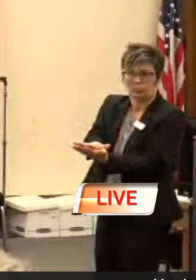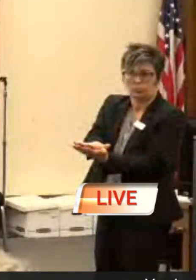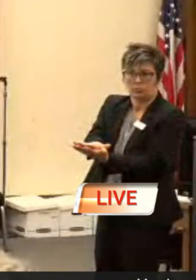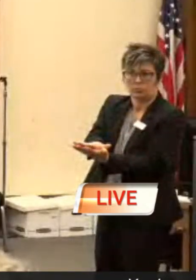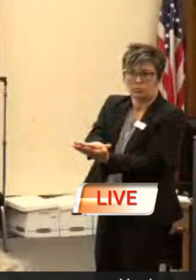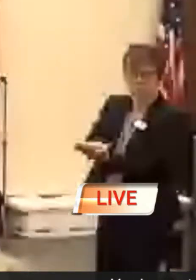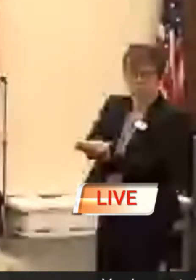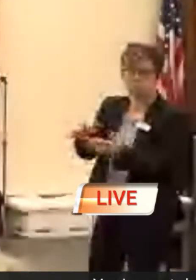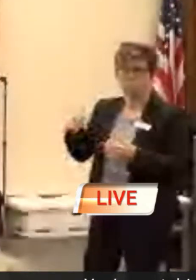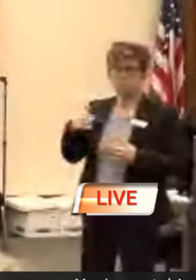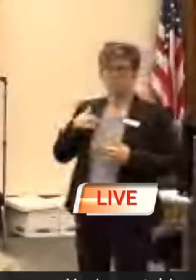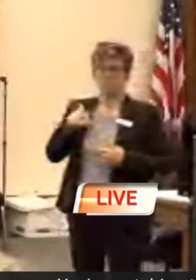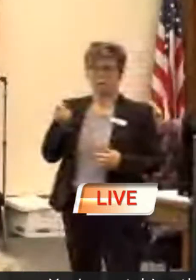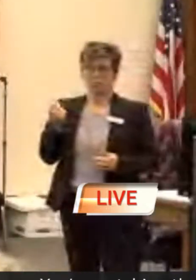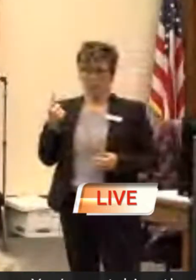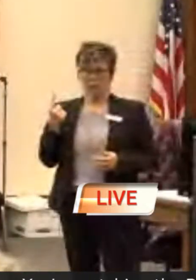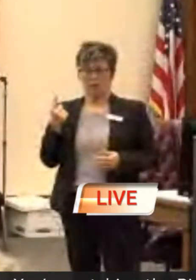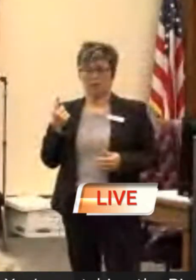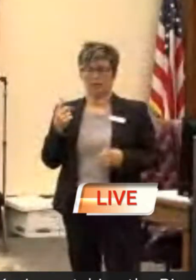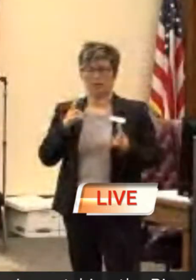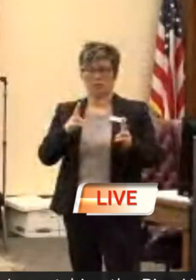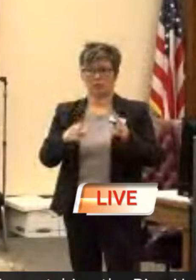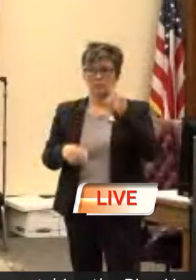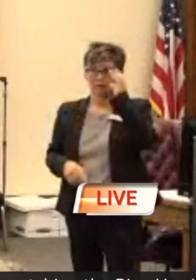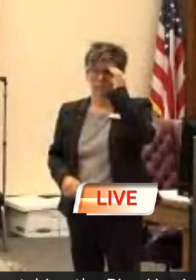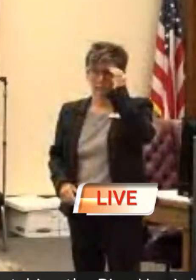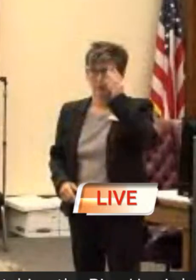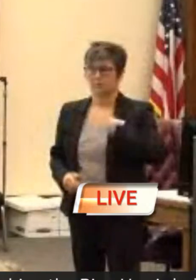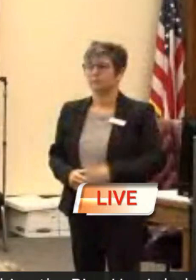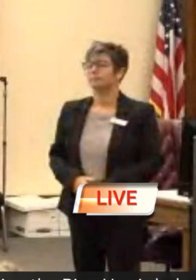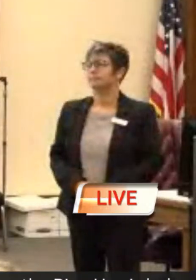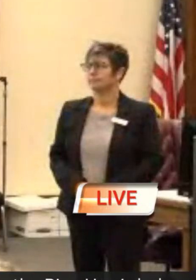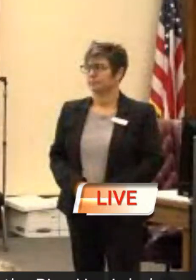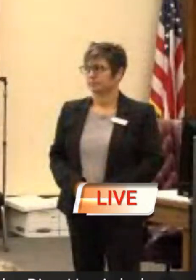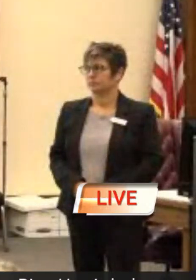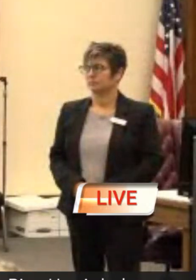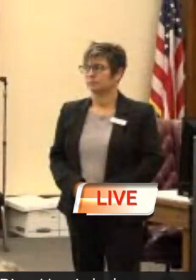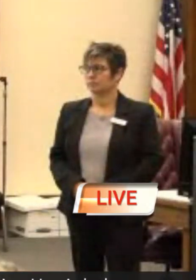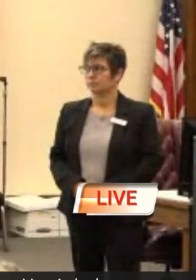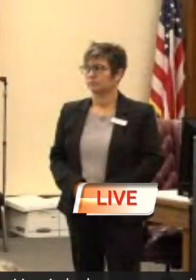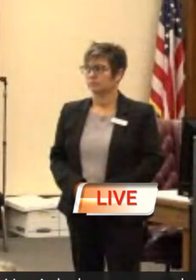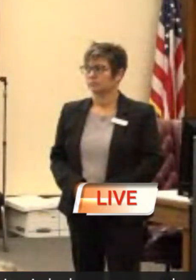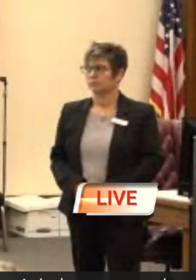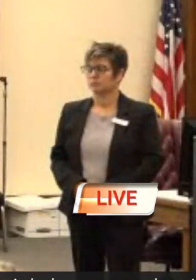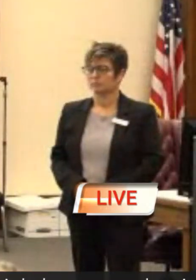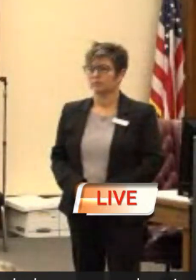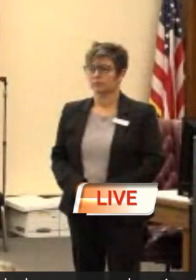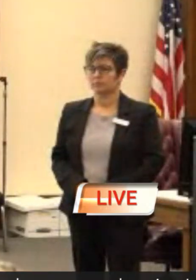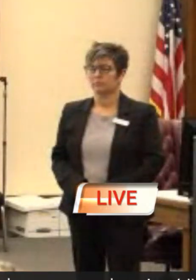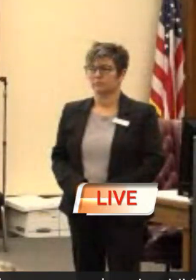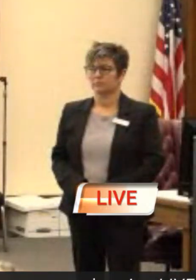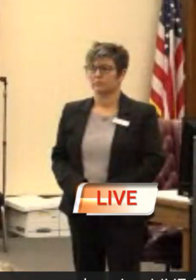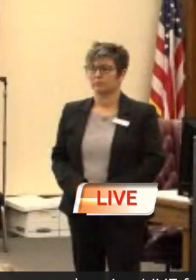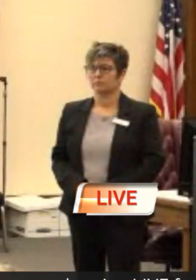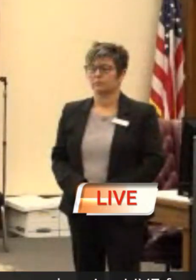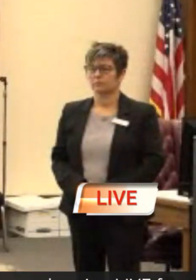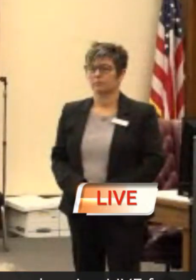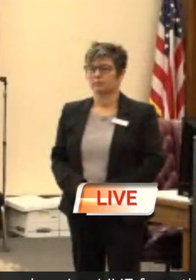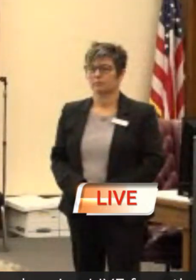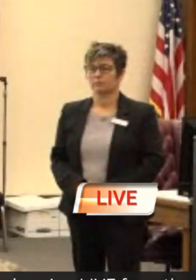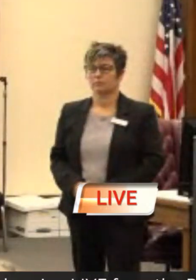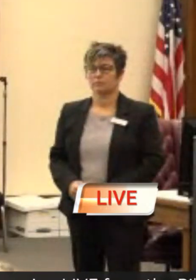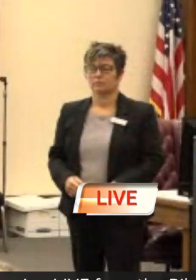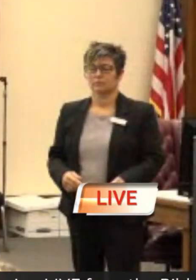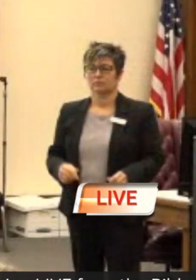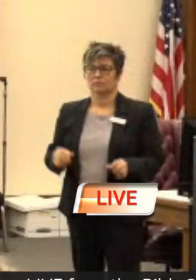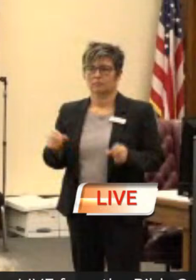I understand, Your Honor, and if we simply might have the ability to further explain our motion to exclude, and